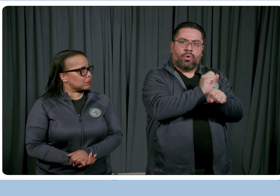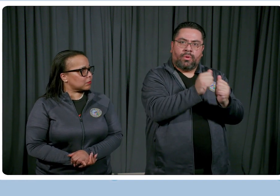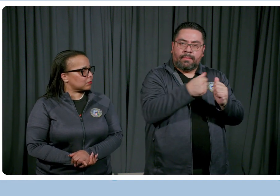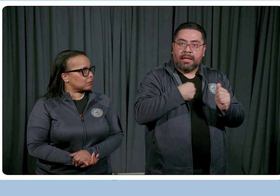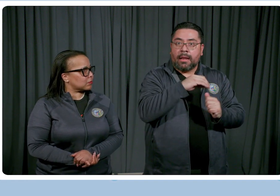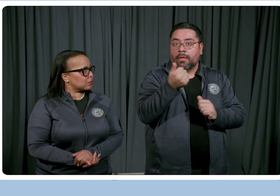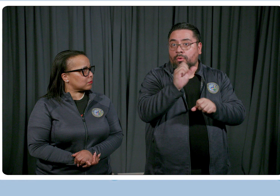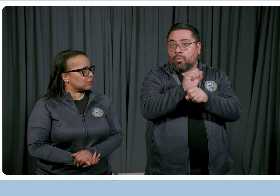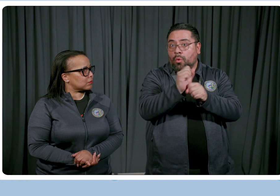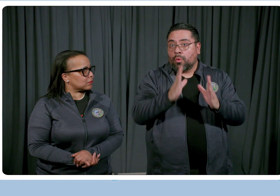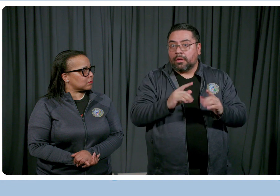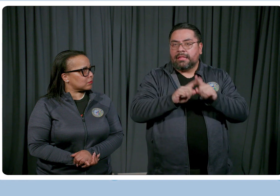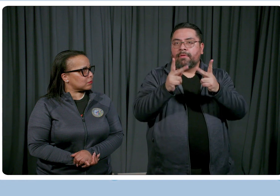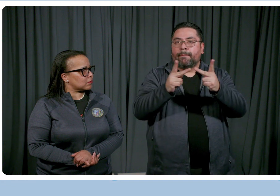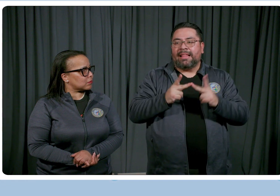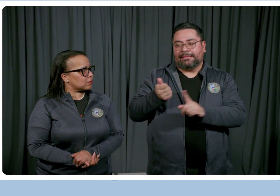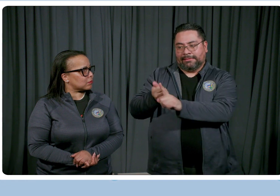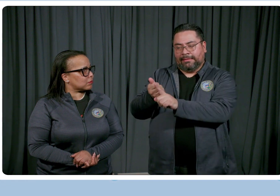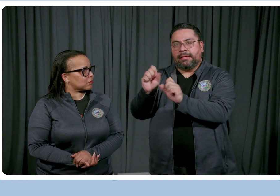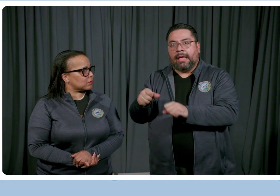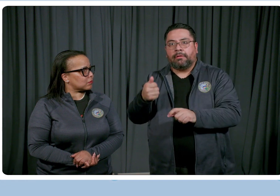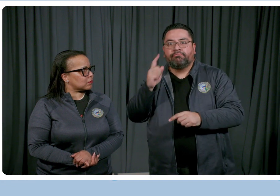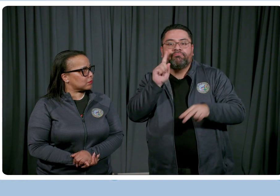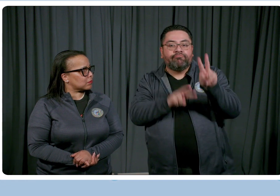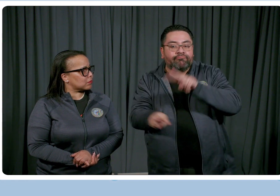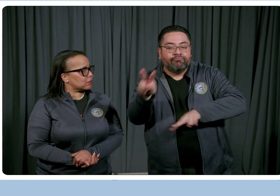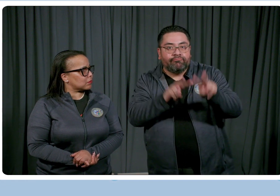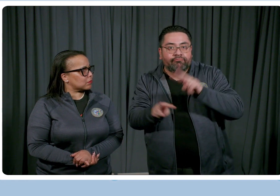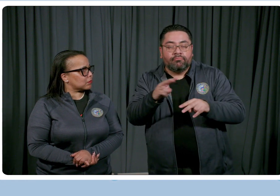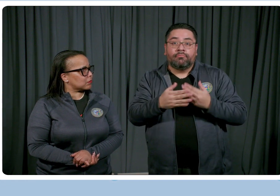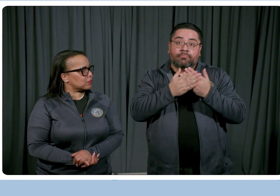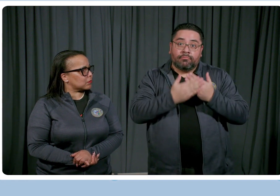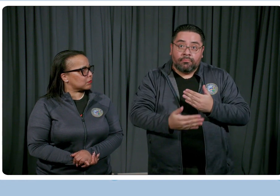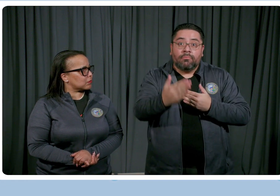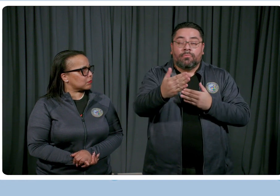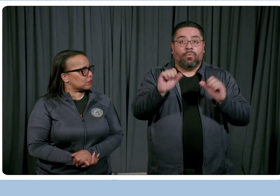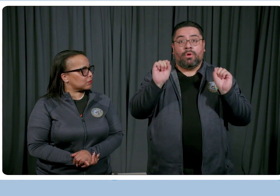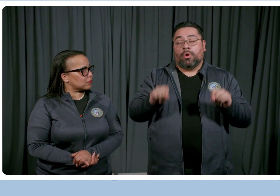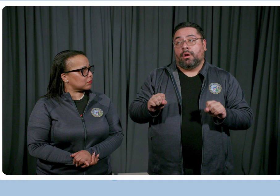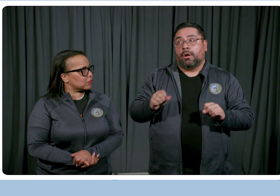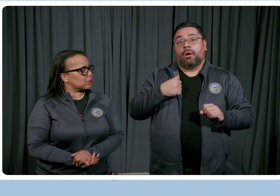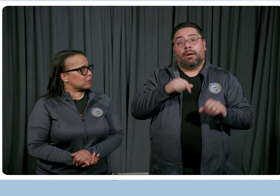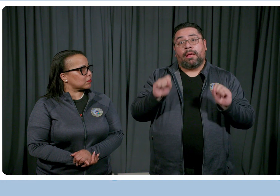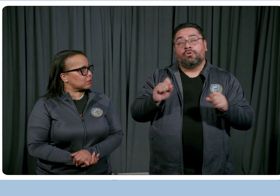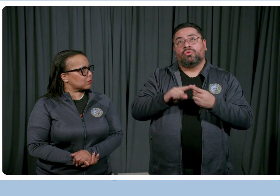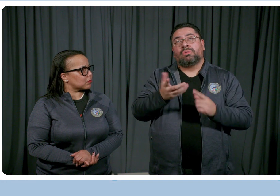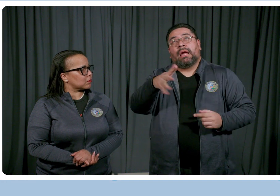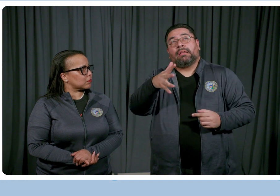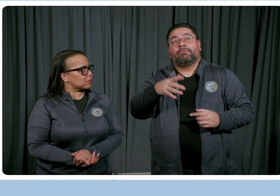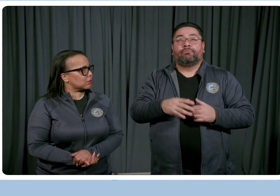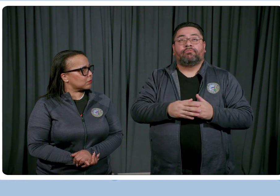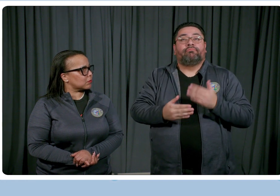me and my other coworker around some different places that she could kind of check out. And then from there, we were able to kind